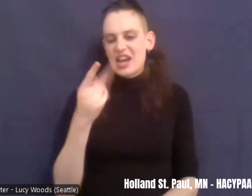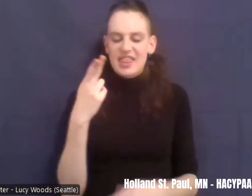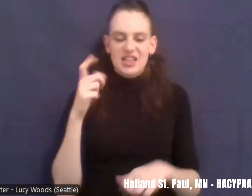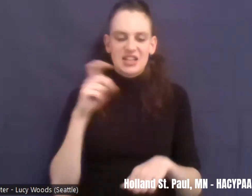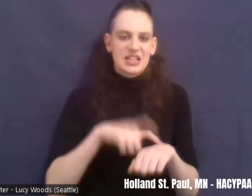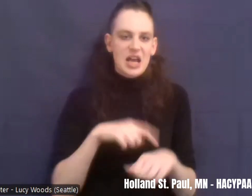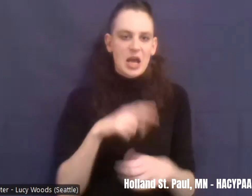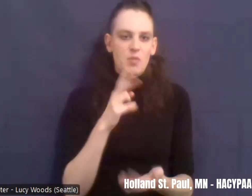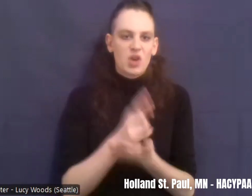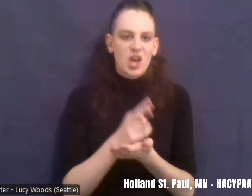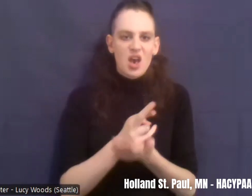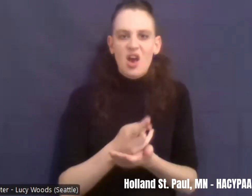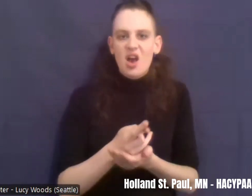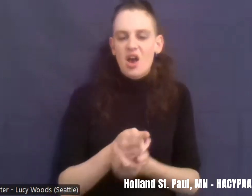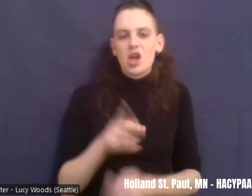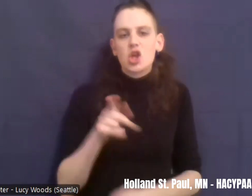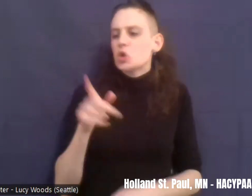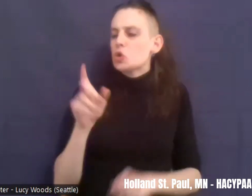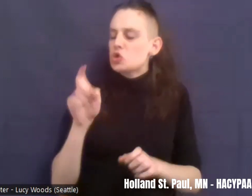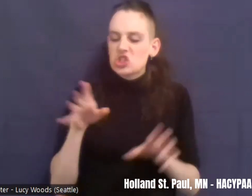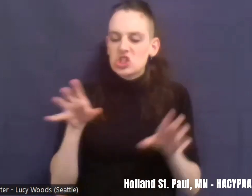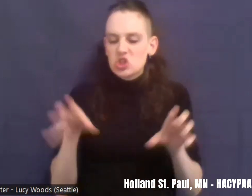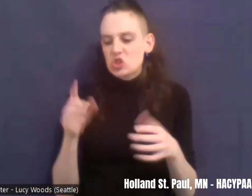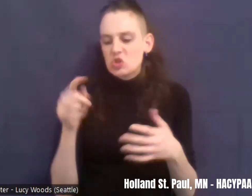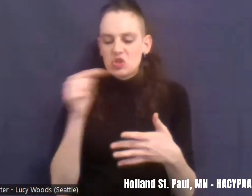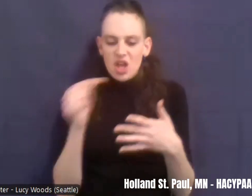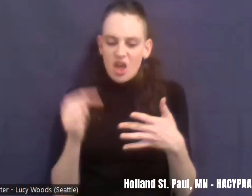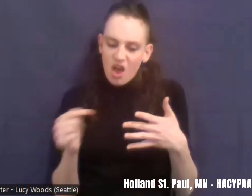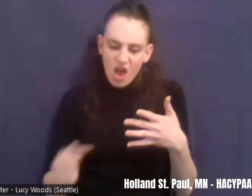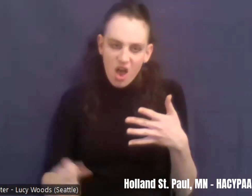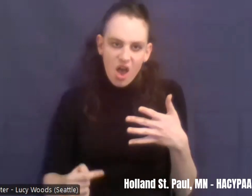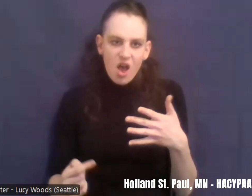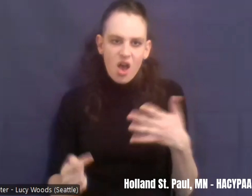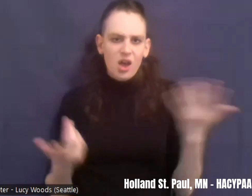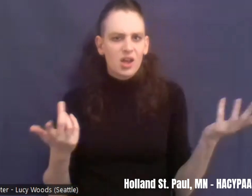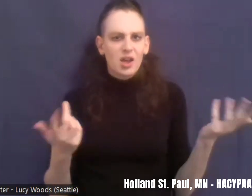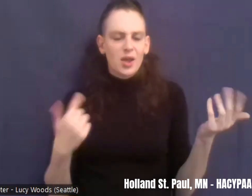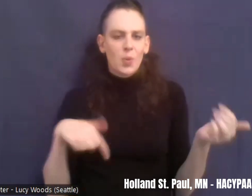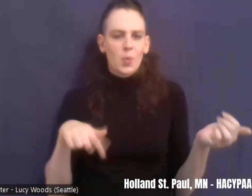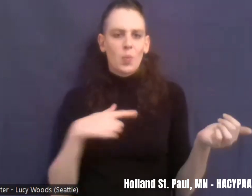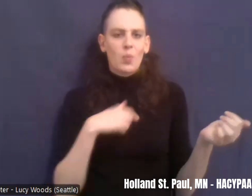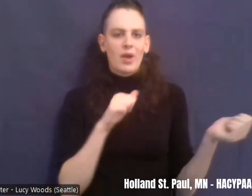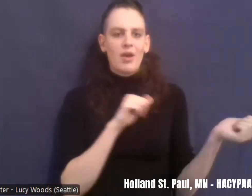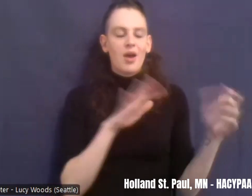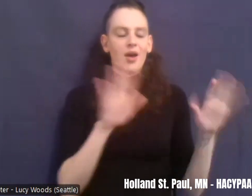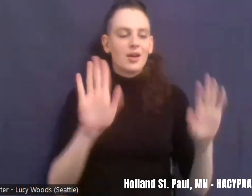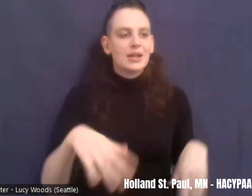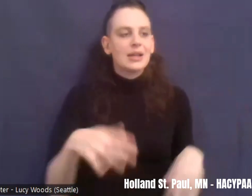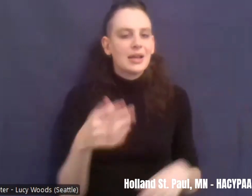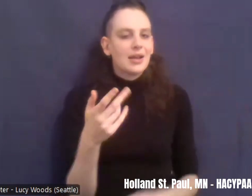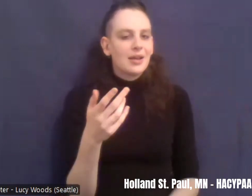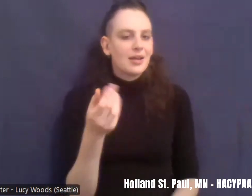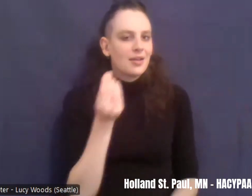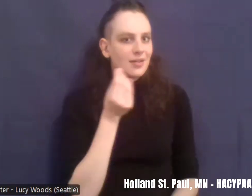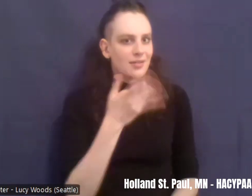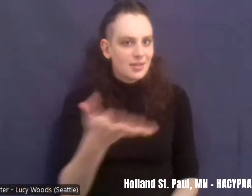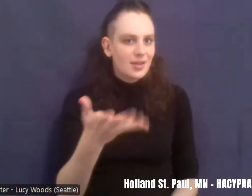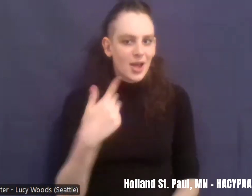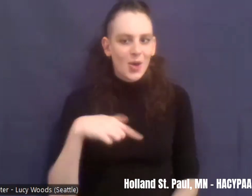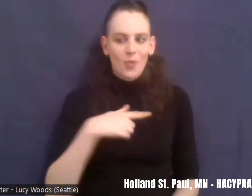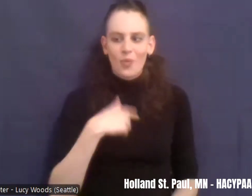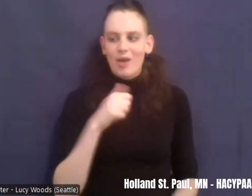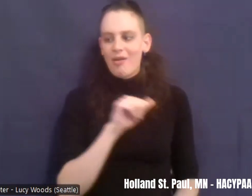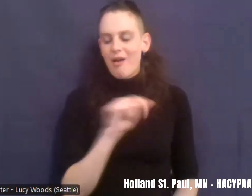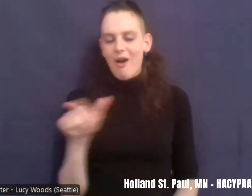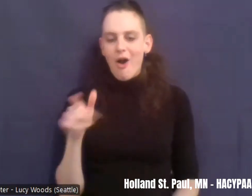they were like, "This is what you got to do when you get out of here to be successful." I'm like, we're all like newsflash, like we're all losers who like